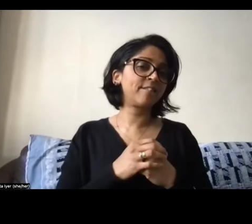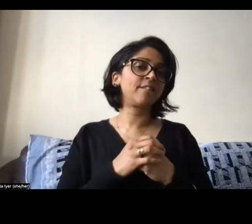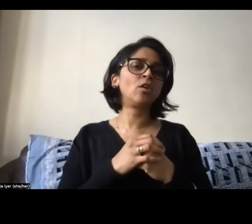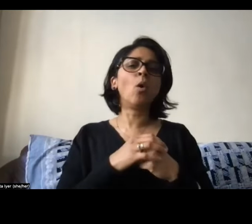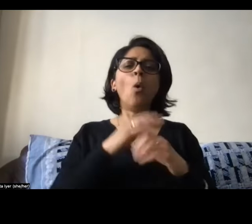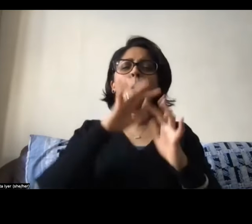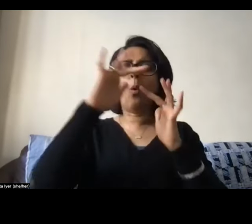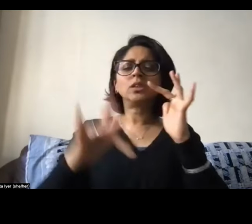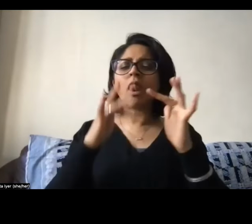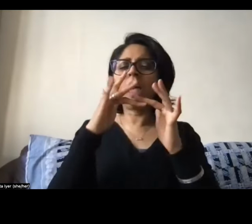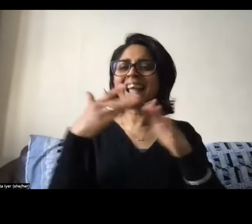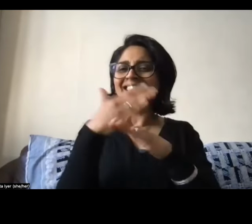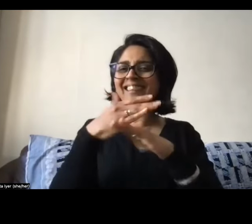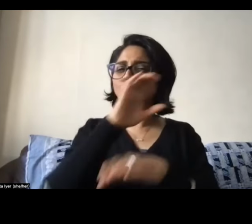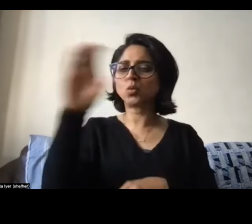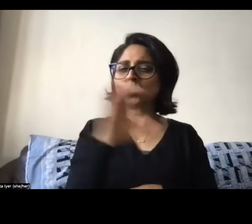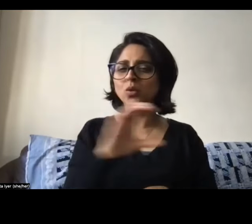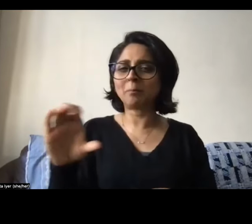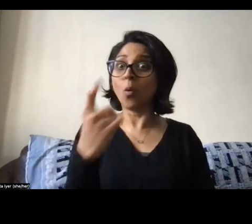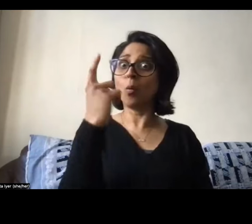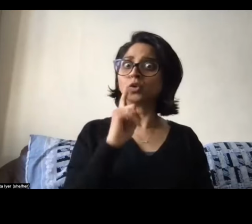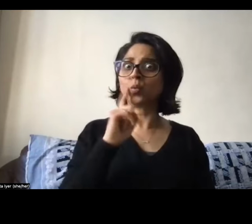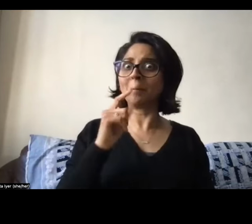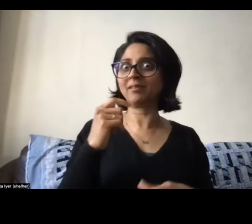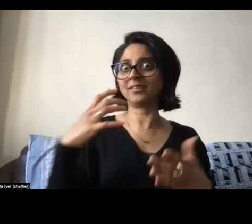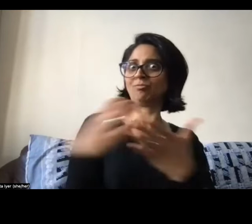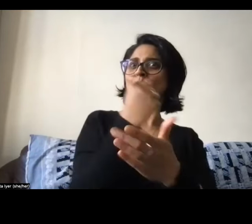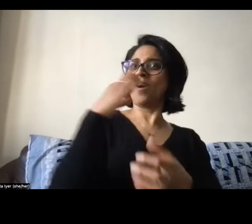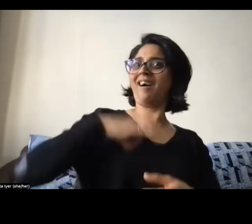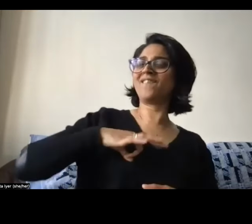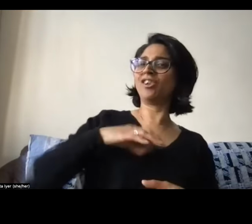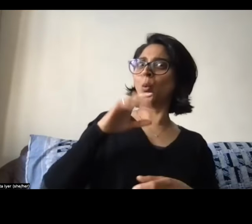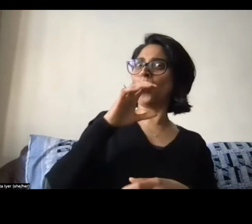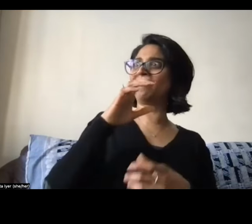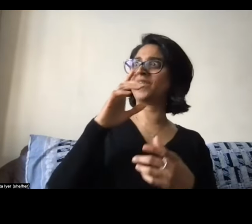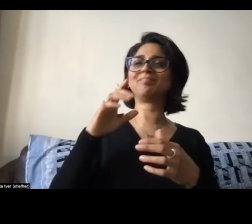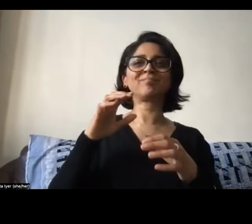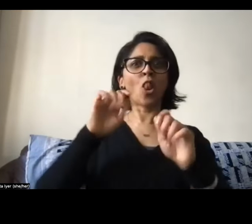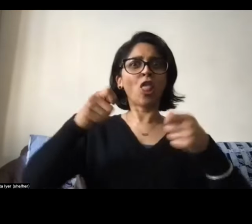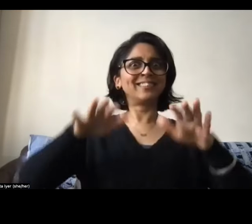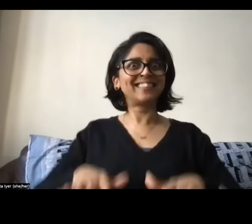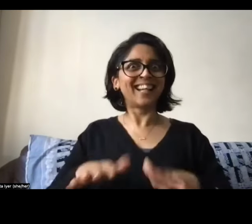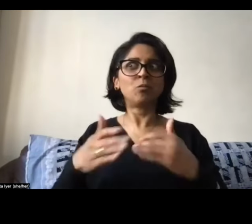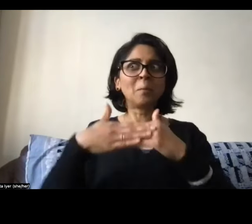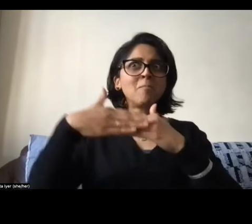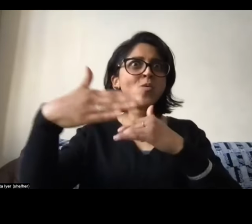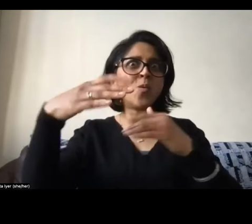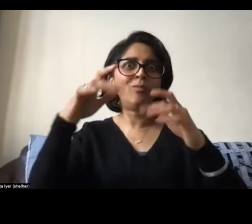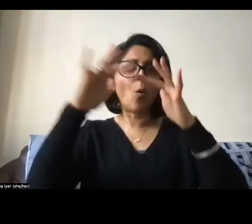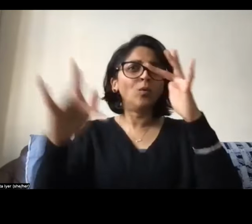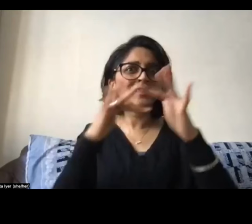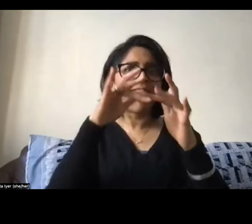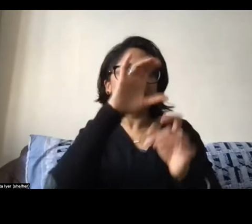themselves cooking. Somebody learned to drive, so they took a photo of that. There were online activities. So there was an advantage there